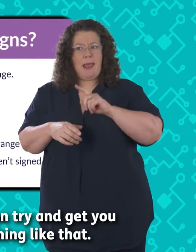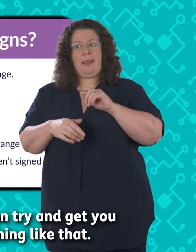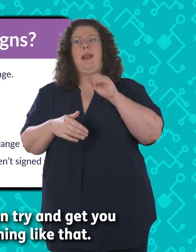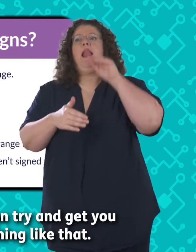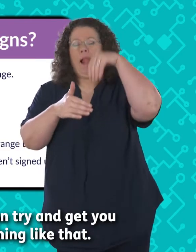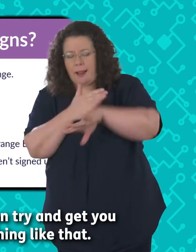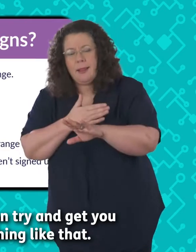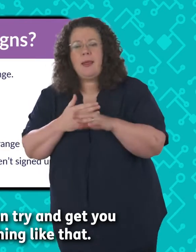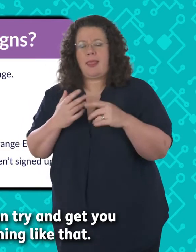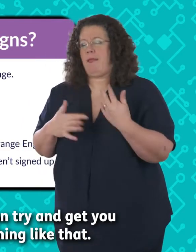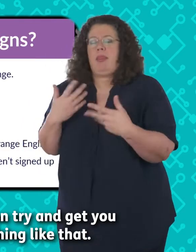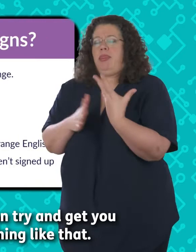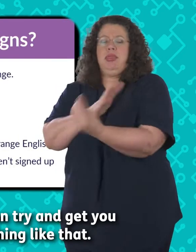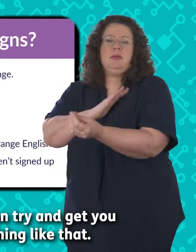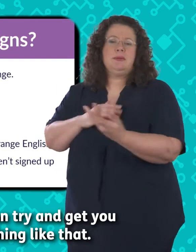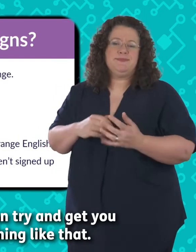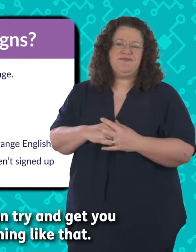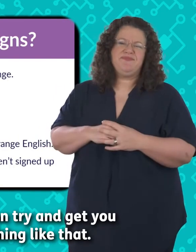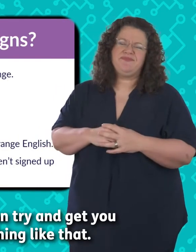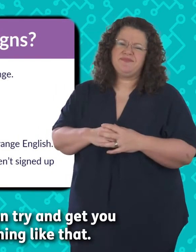you to log in or something like that.